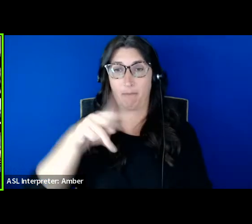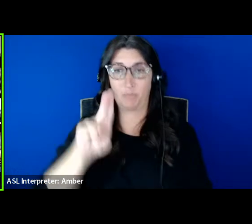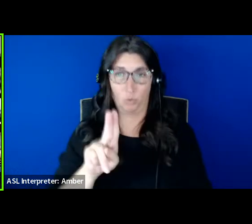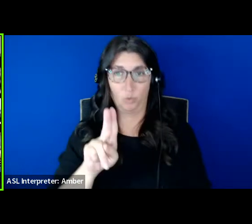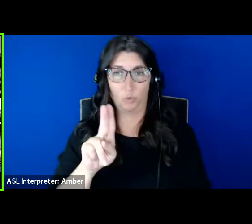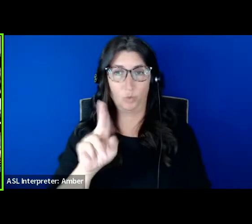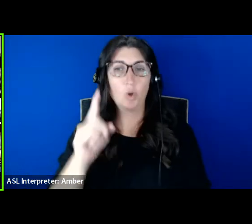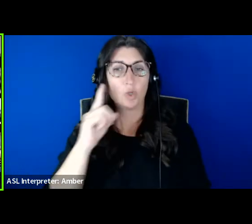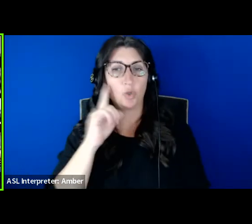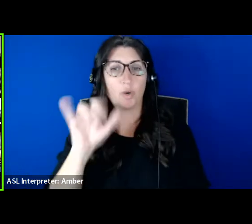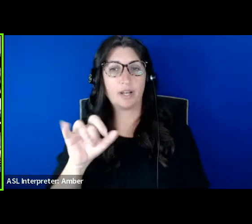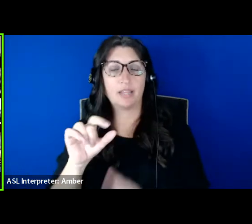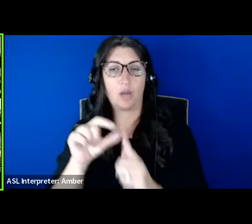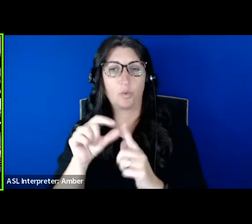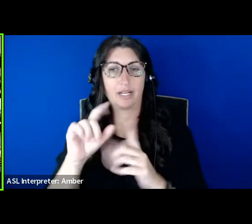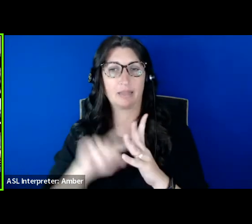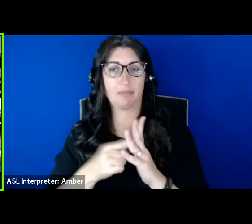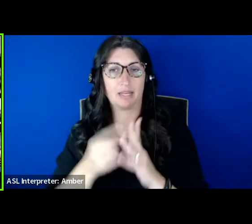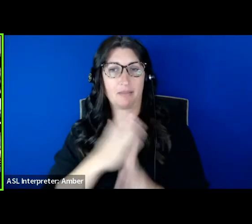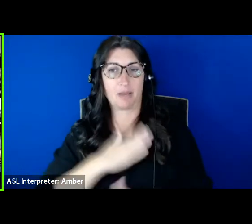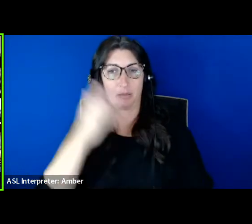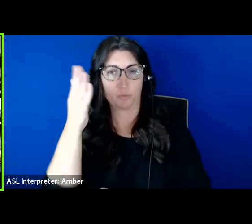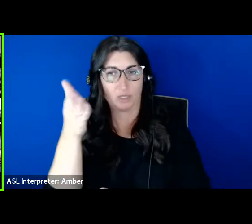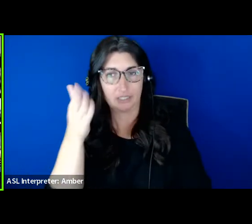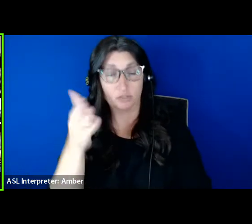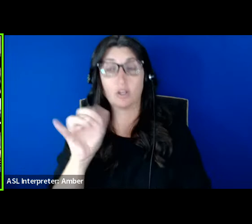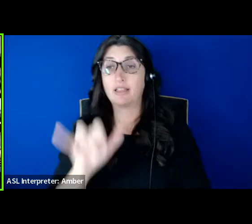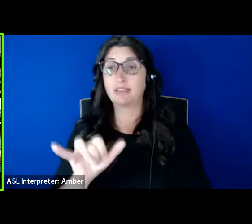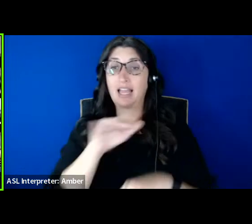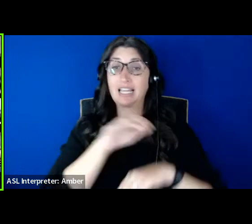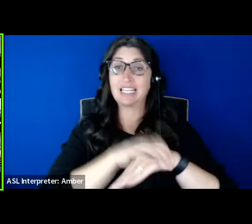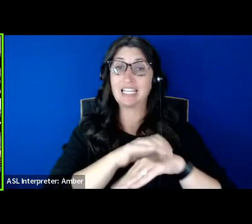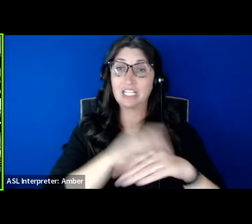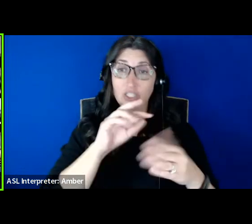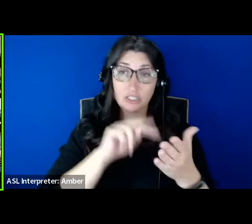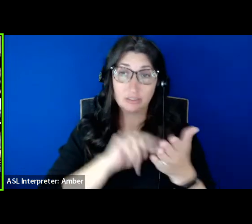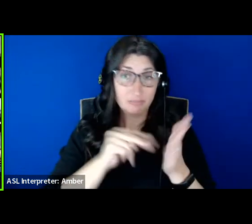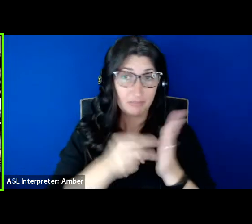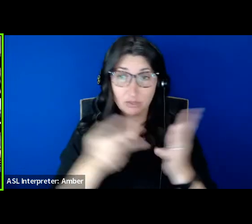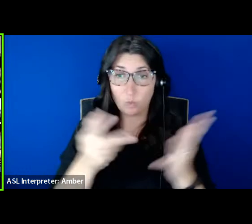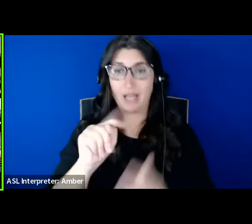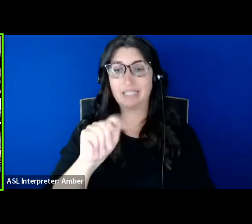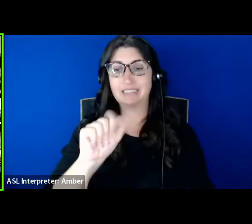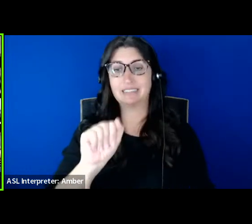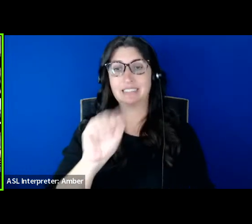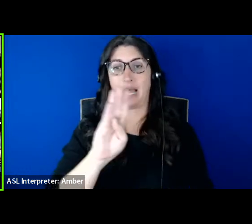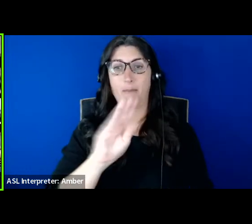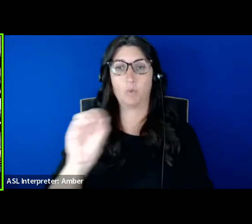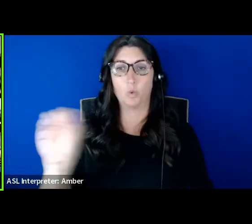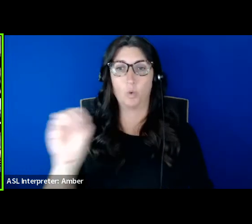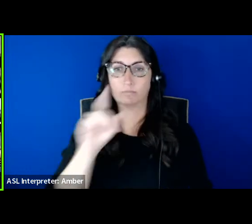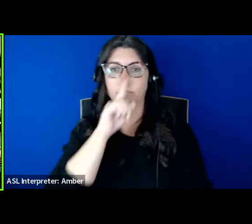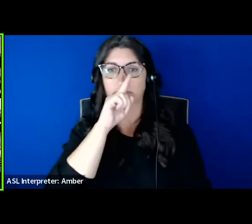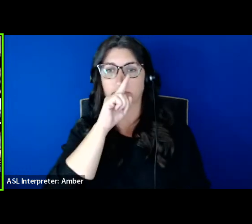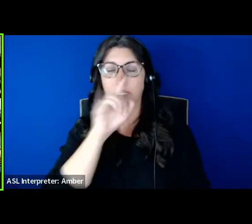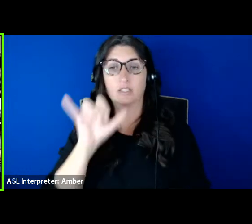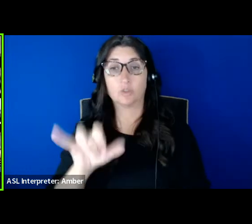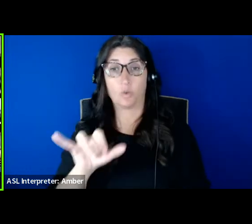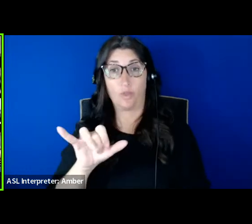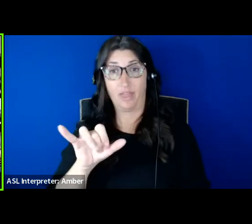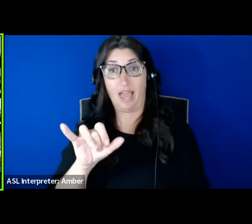my presentation, this is where we get the English word taboo. So the English word taboo is actually a Tongan